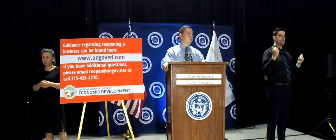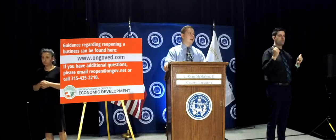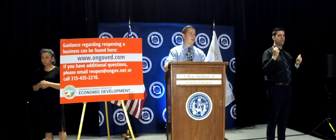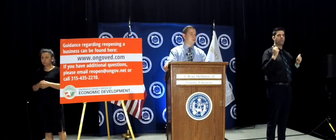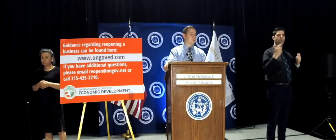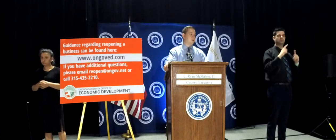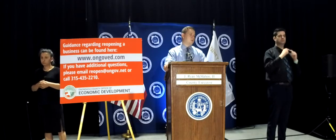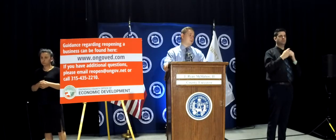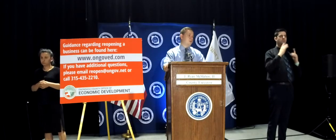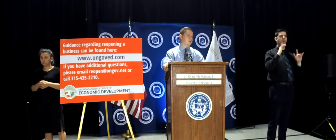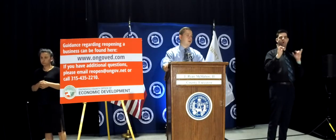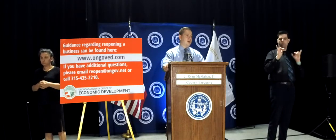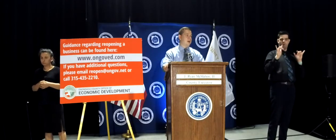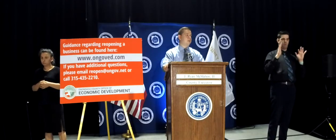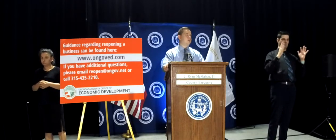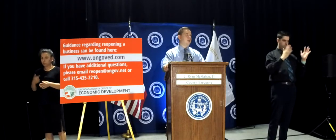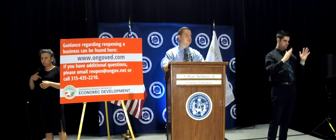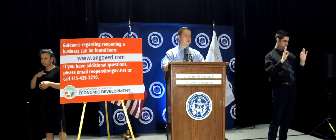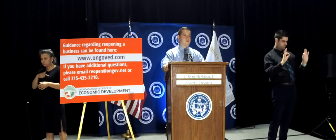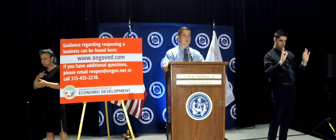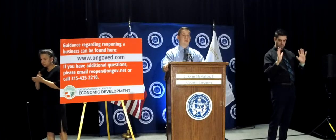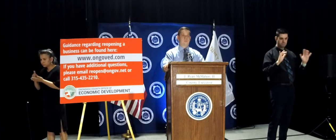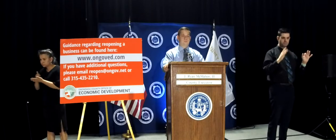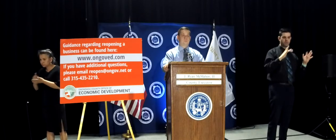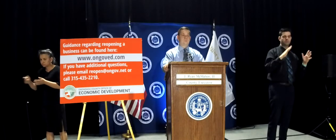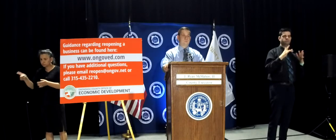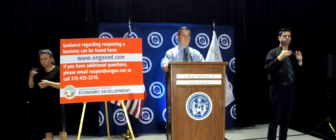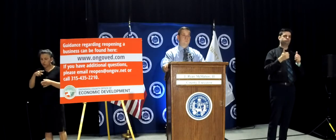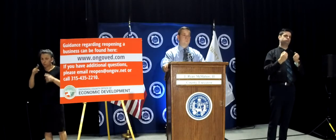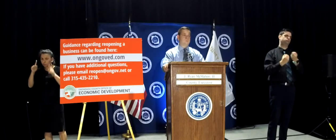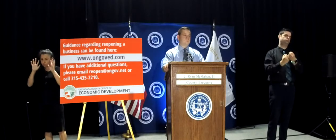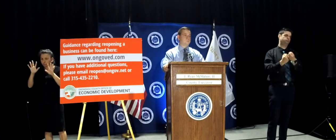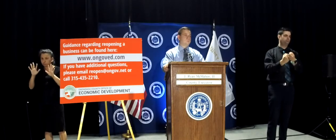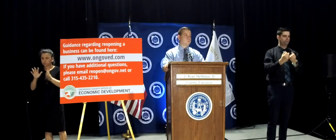on planning to make sure that that can be done safely.